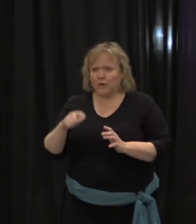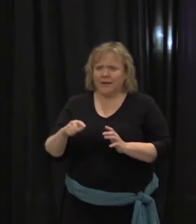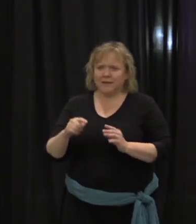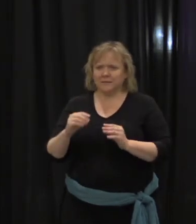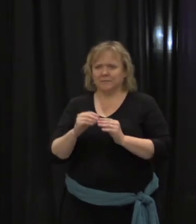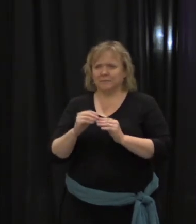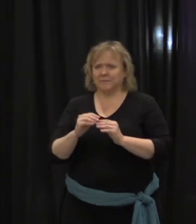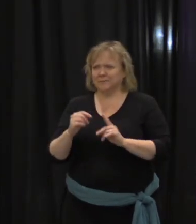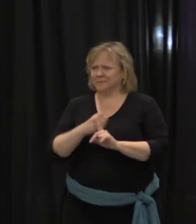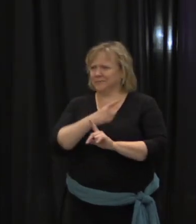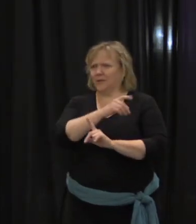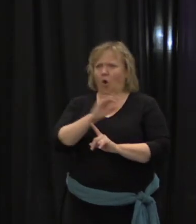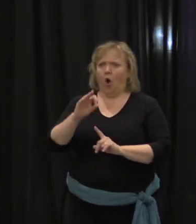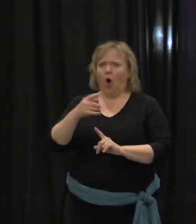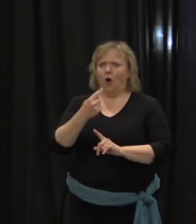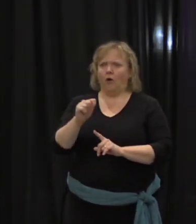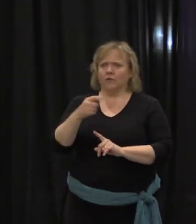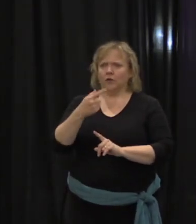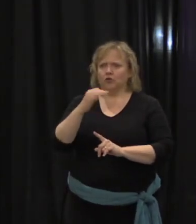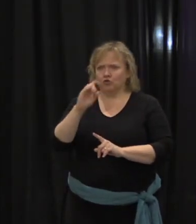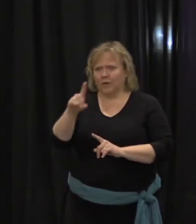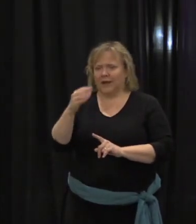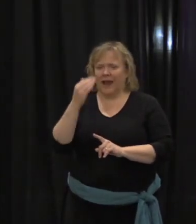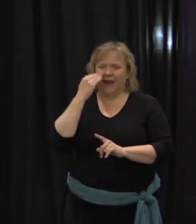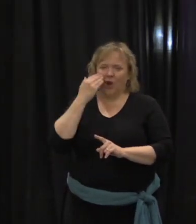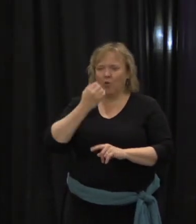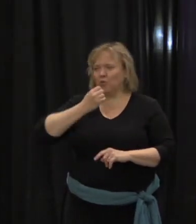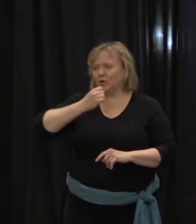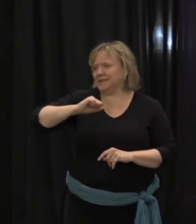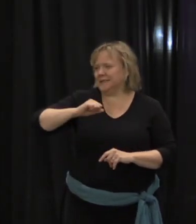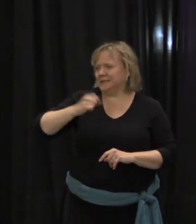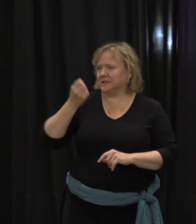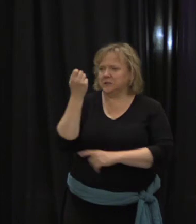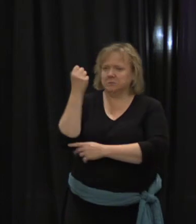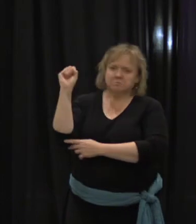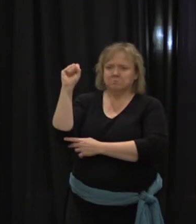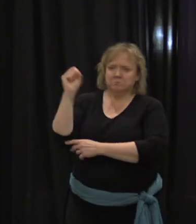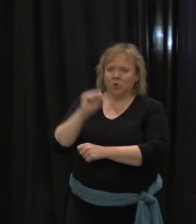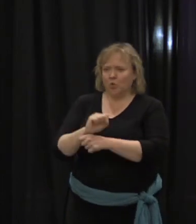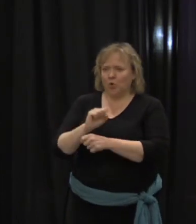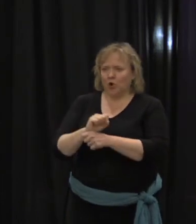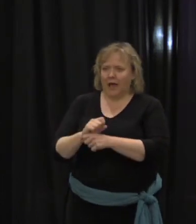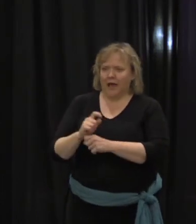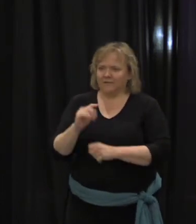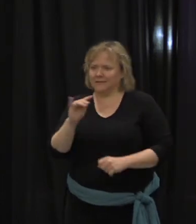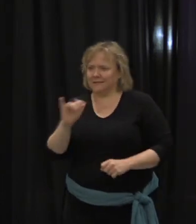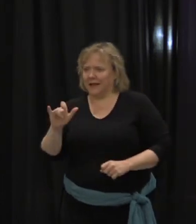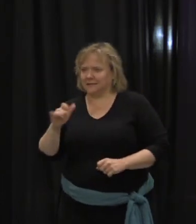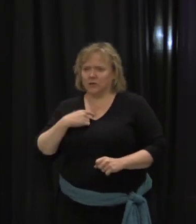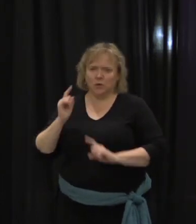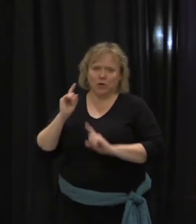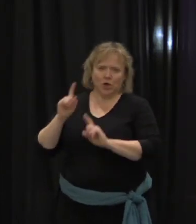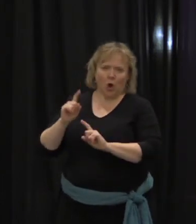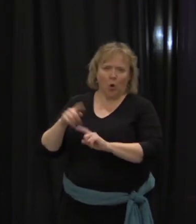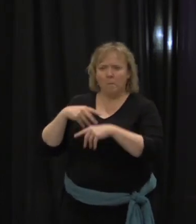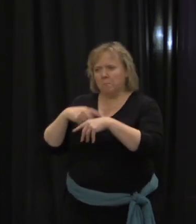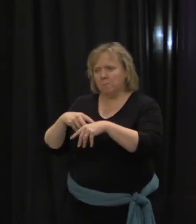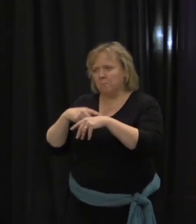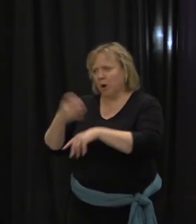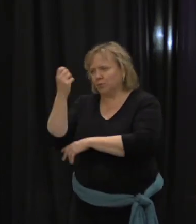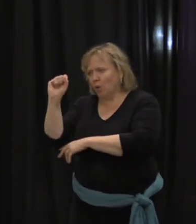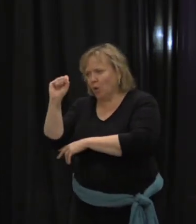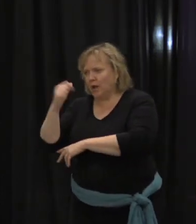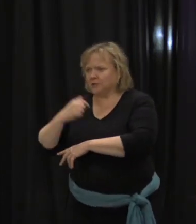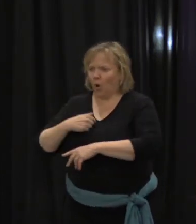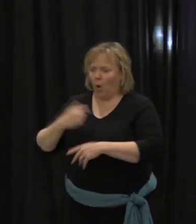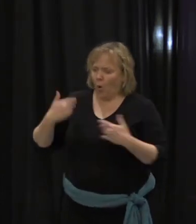And I know the resistance work is like the sexy work that everybody wants to do. They want to be at the protests. They want to be the righteous activists